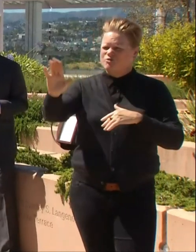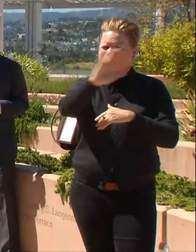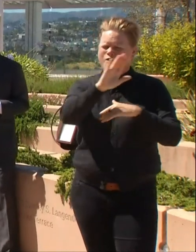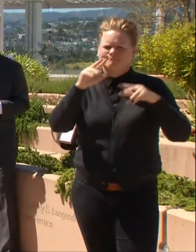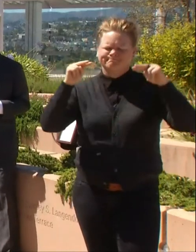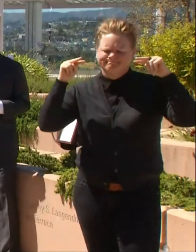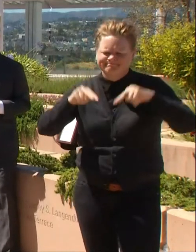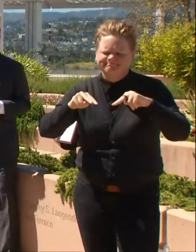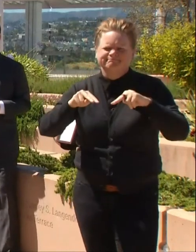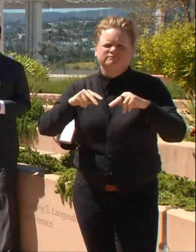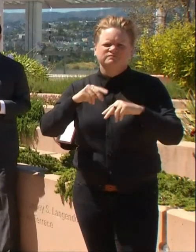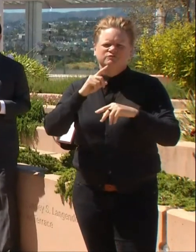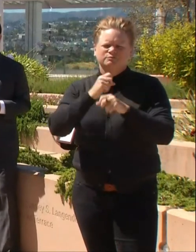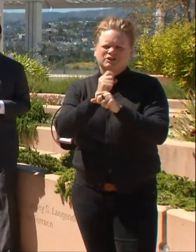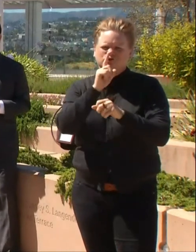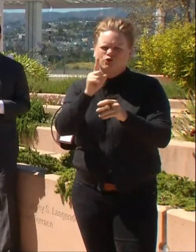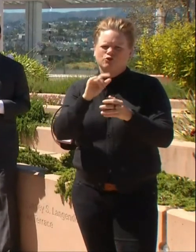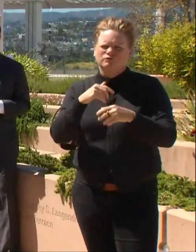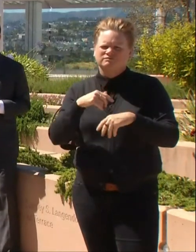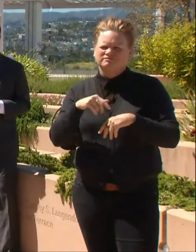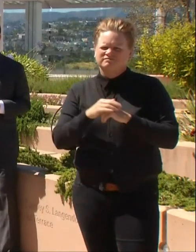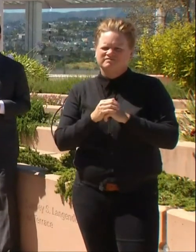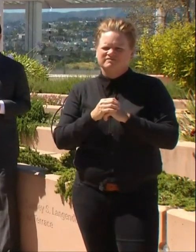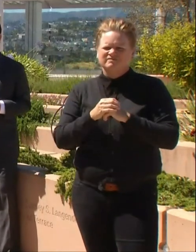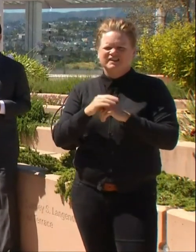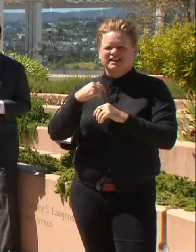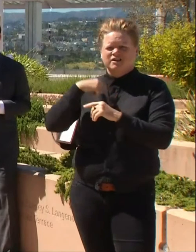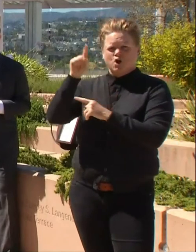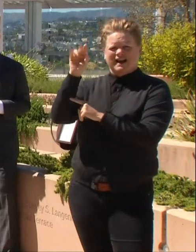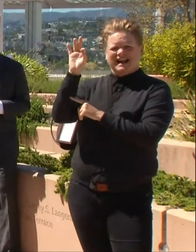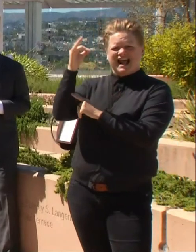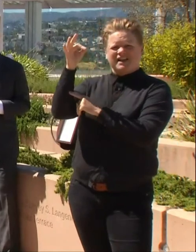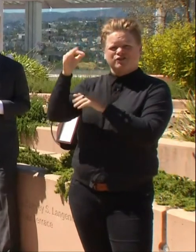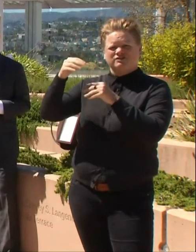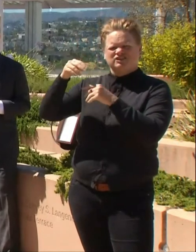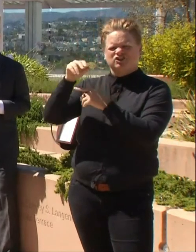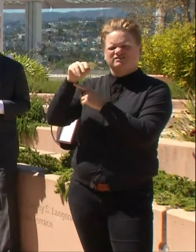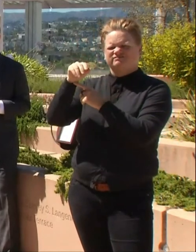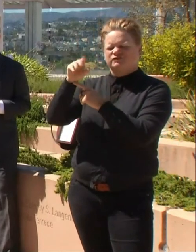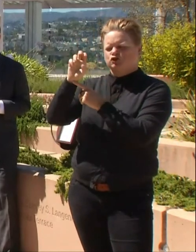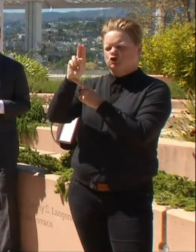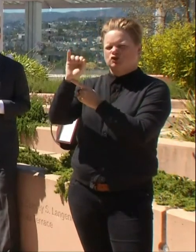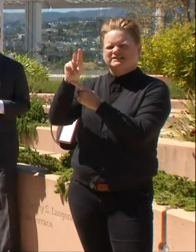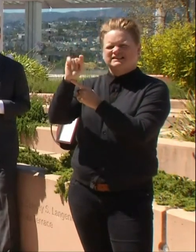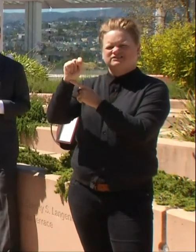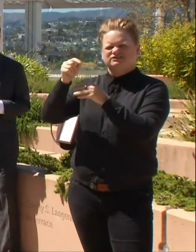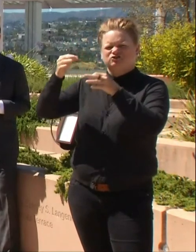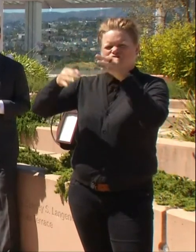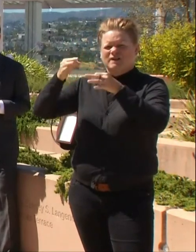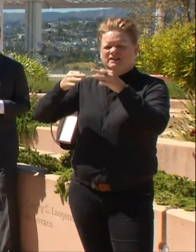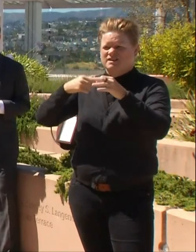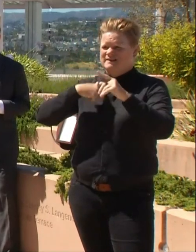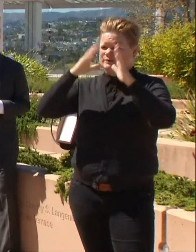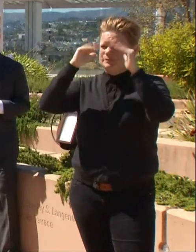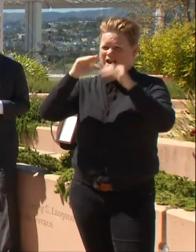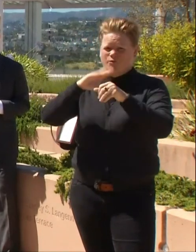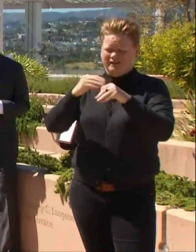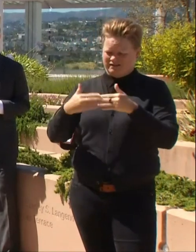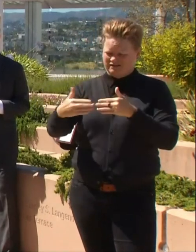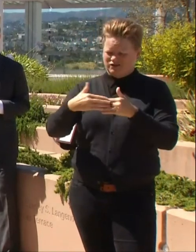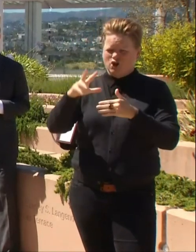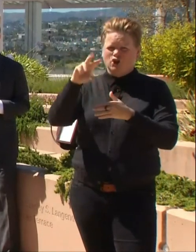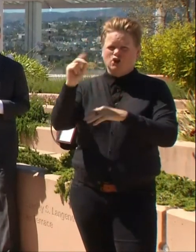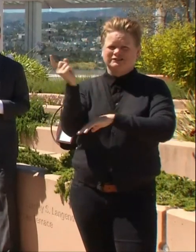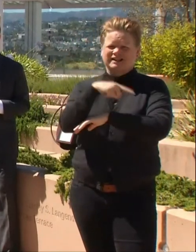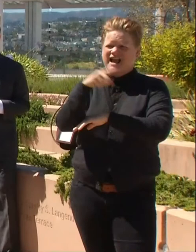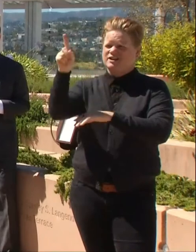expect the Ninth Circuit to do the right thing and reverse this decision. And I thank Mayor Breed, Governor Newsom, and AG Bonta for their commitment and